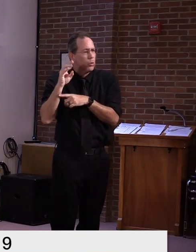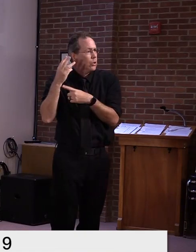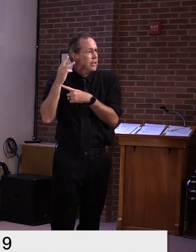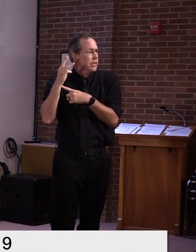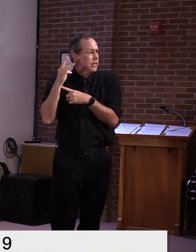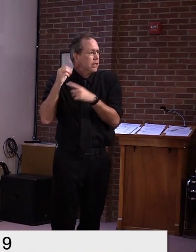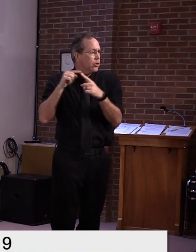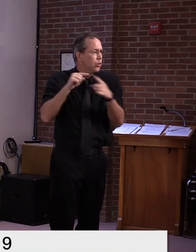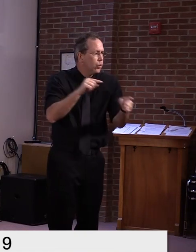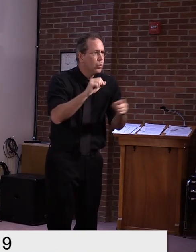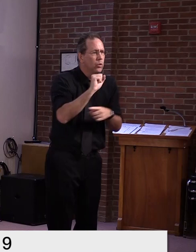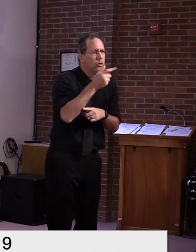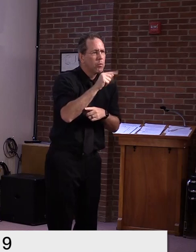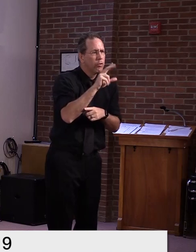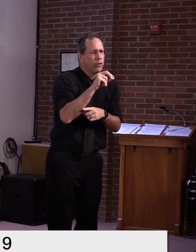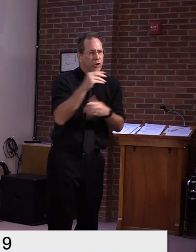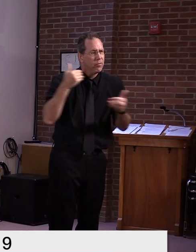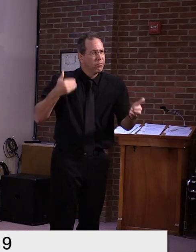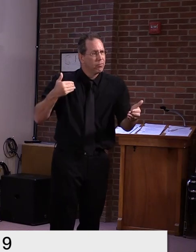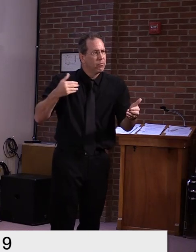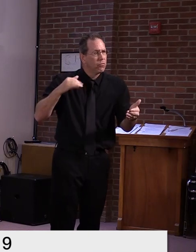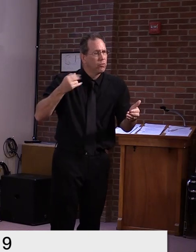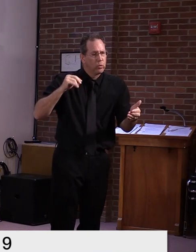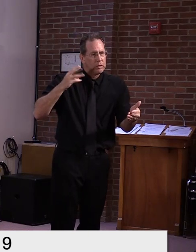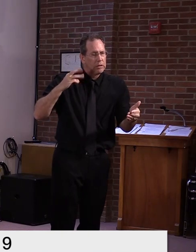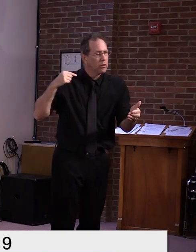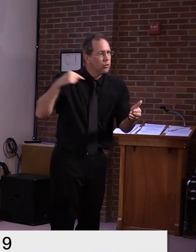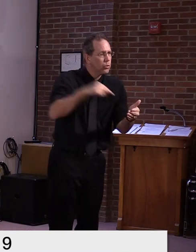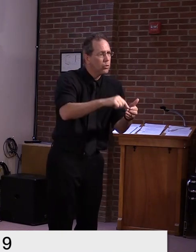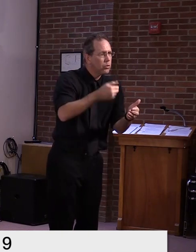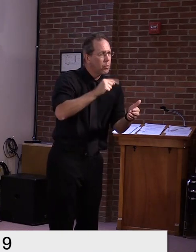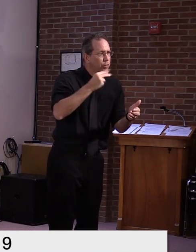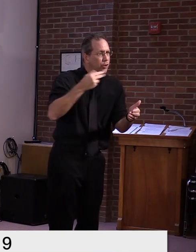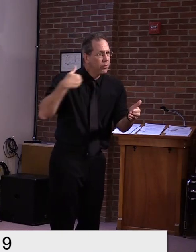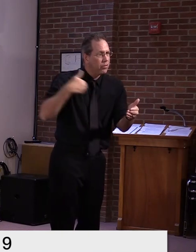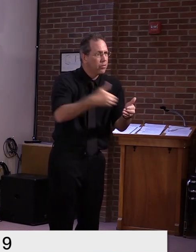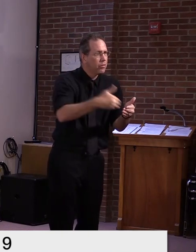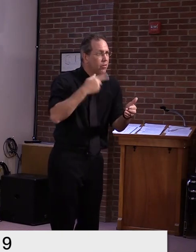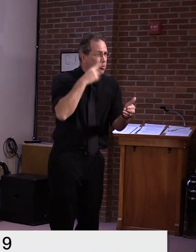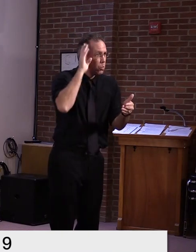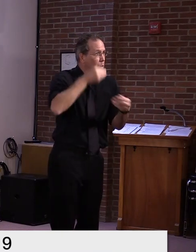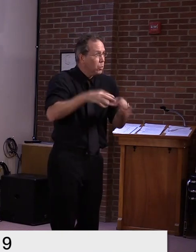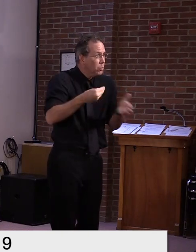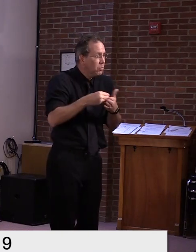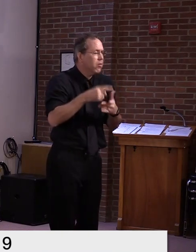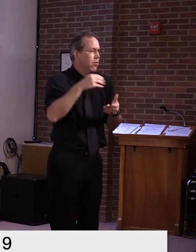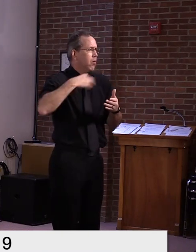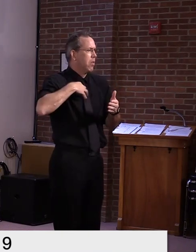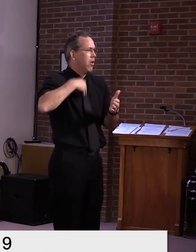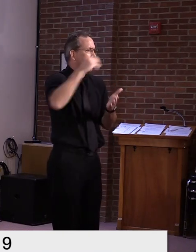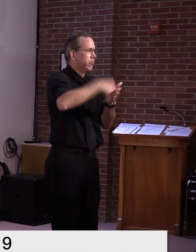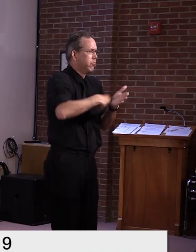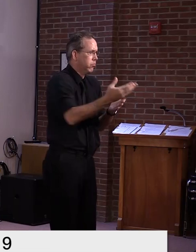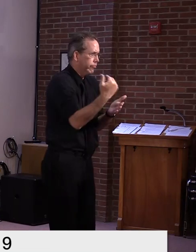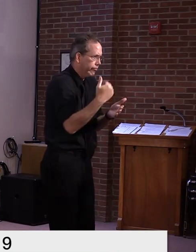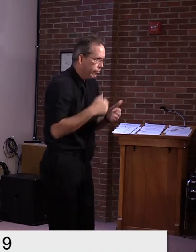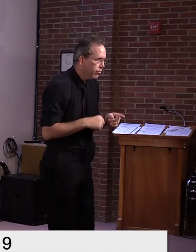robust application period during that time. While I'm up here, I just also want to mention another thing.